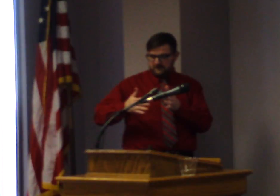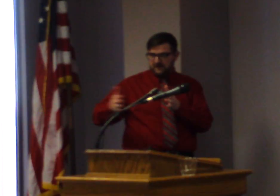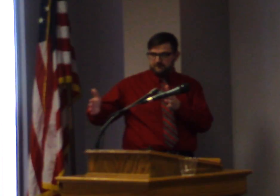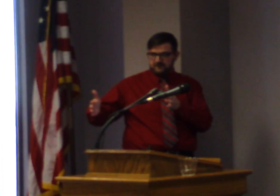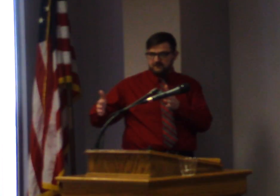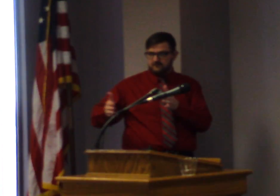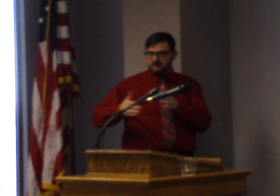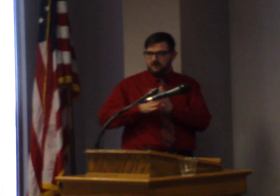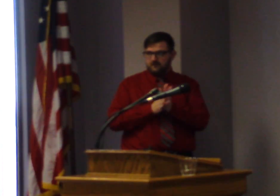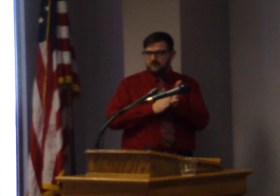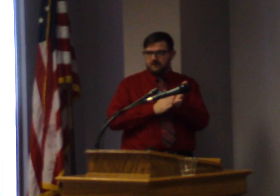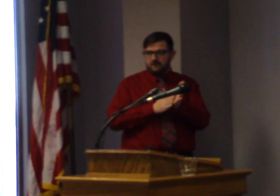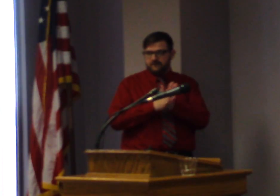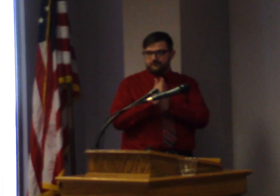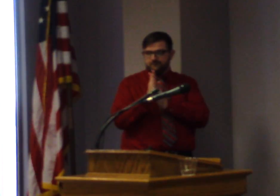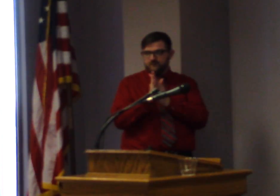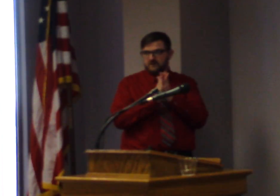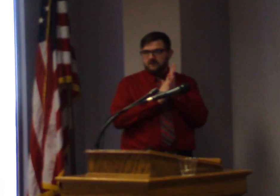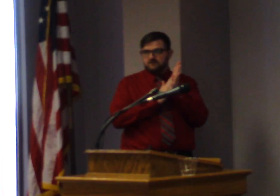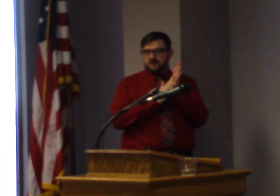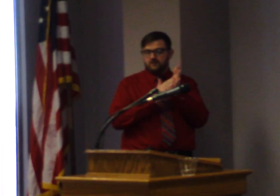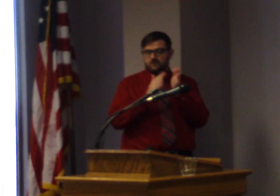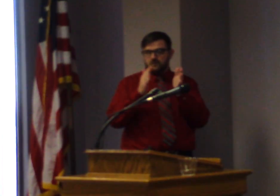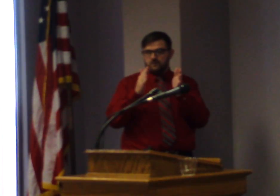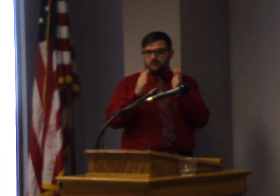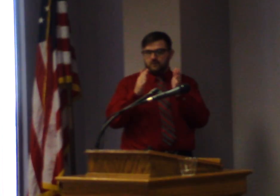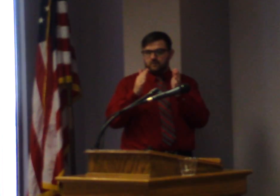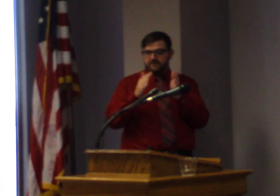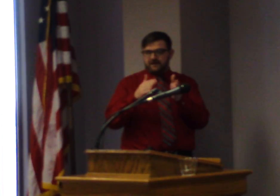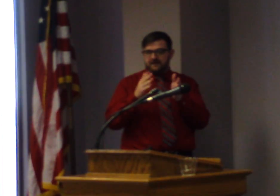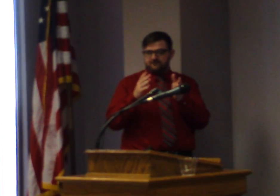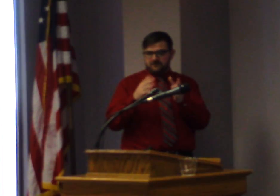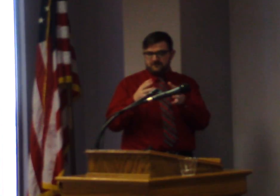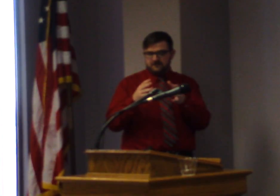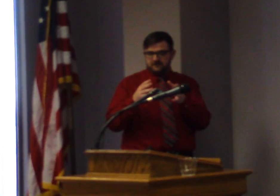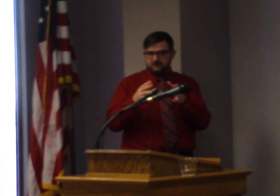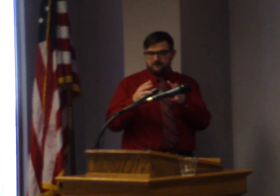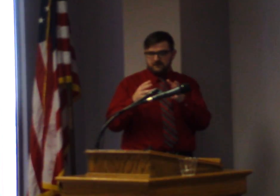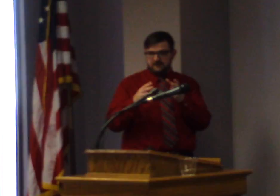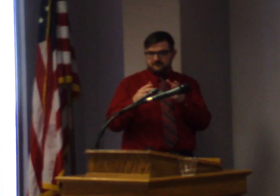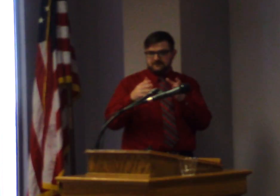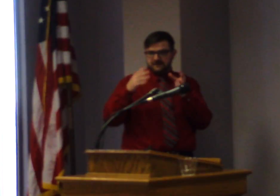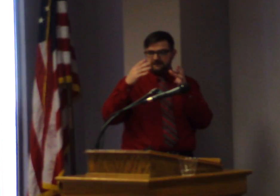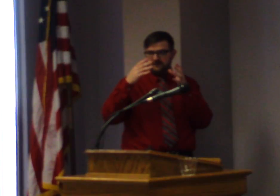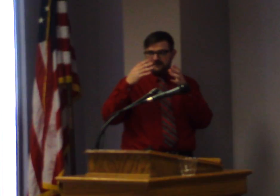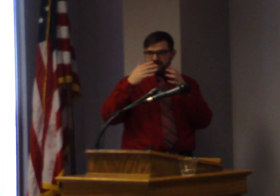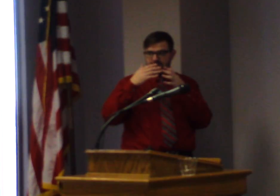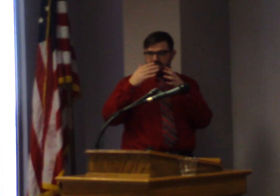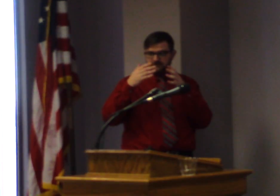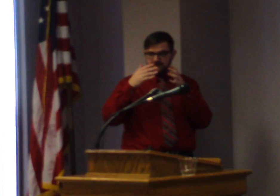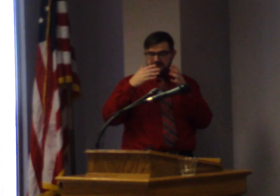camp kids, our, so what they had done was